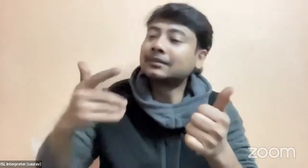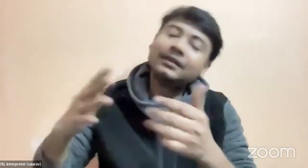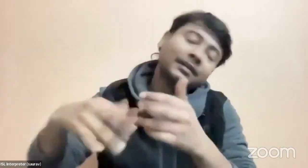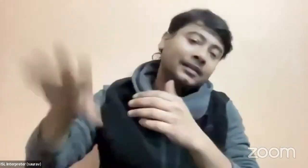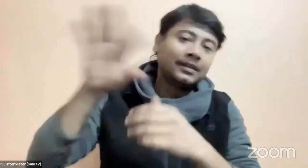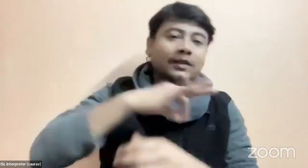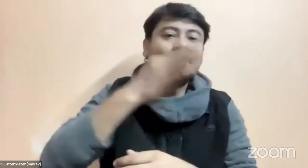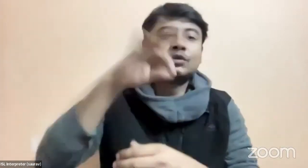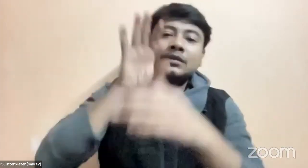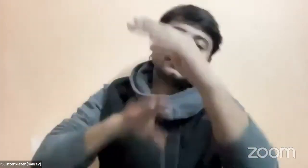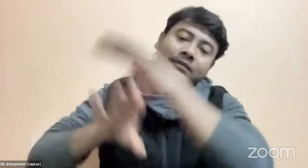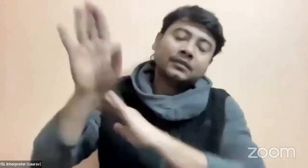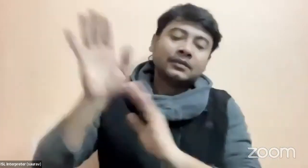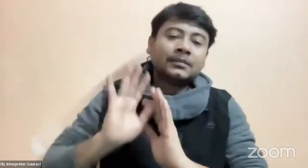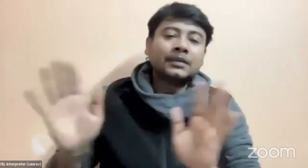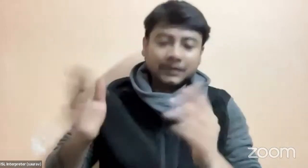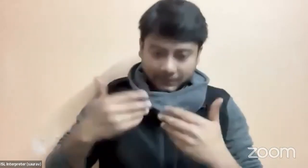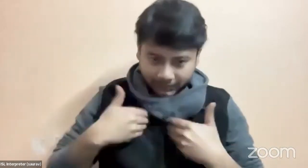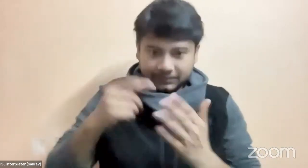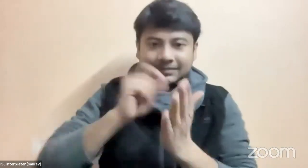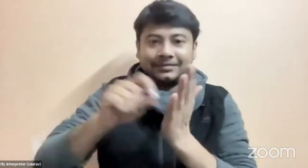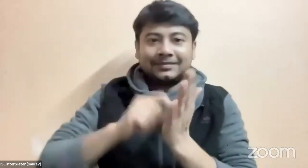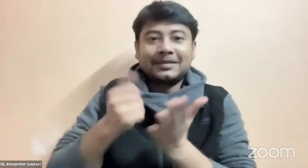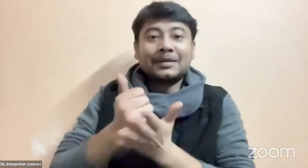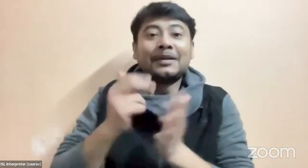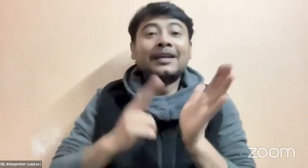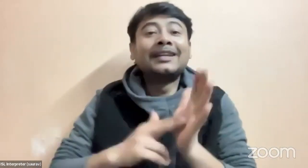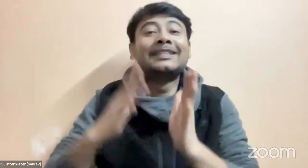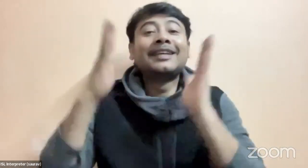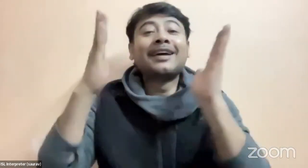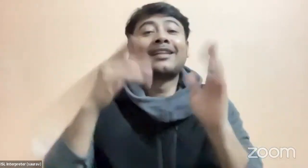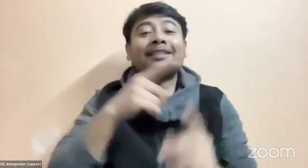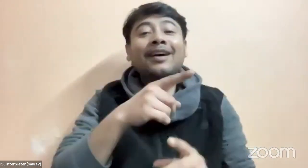So merciful Lord Nityananda is.